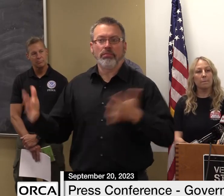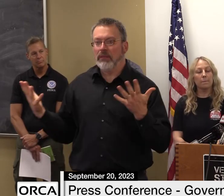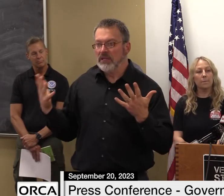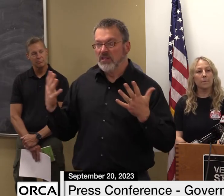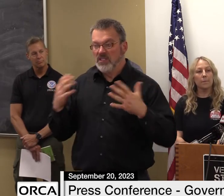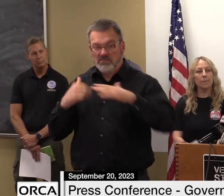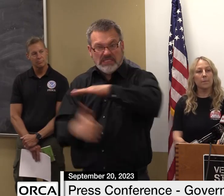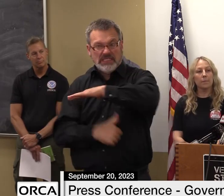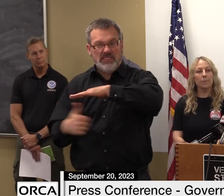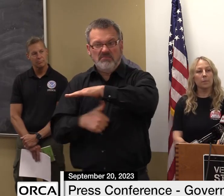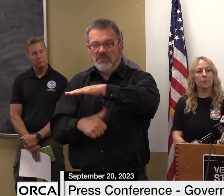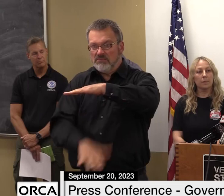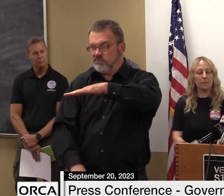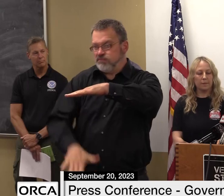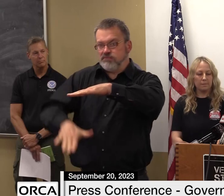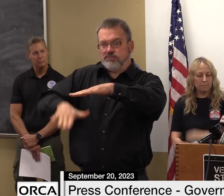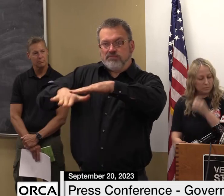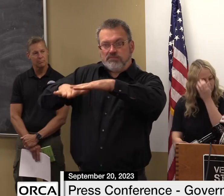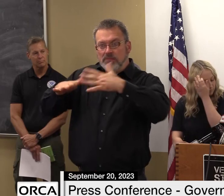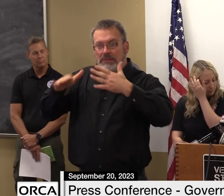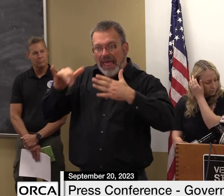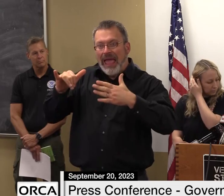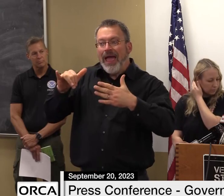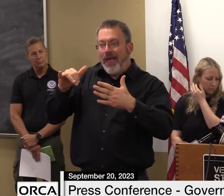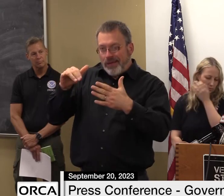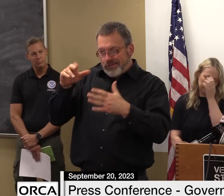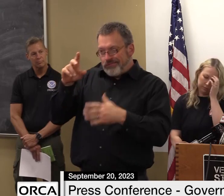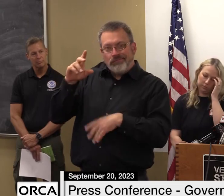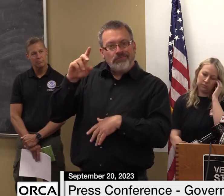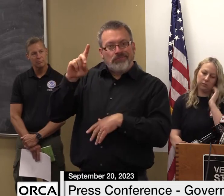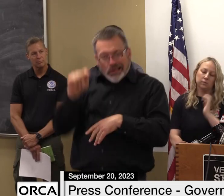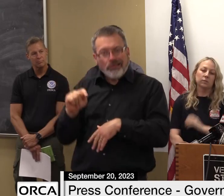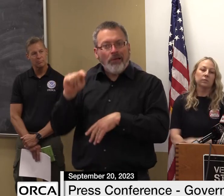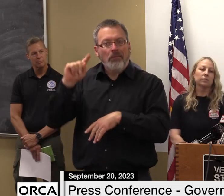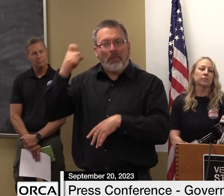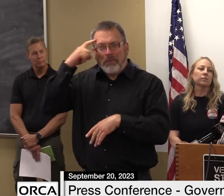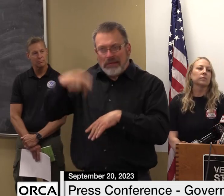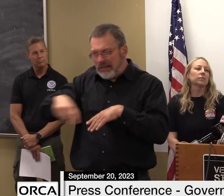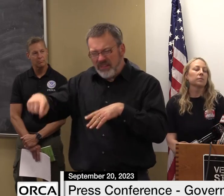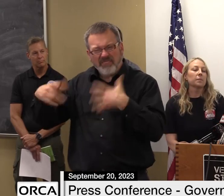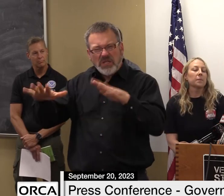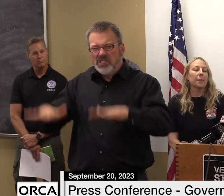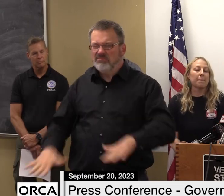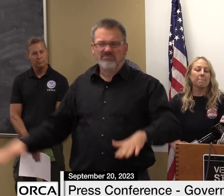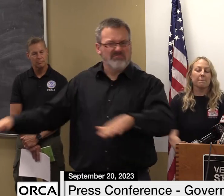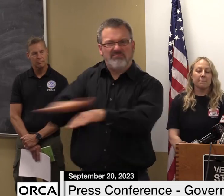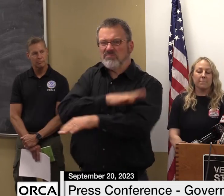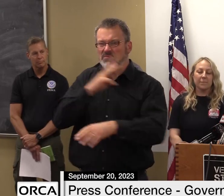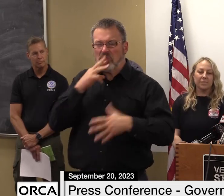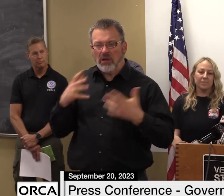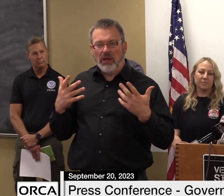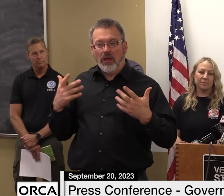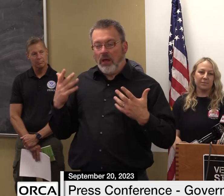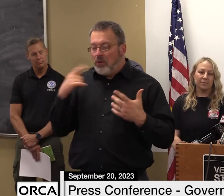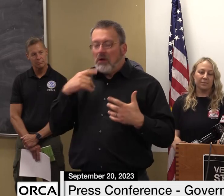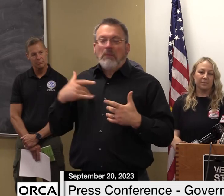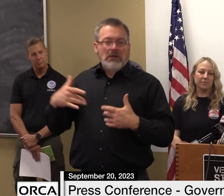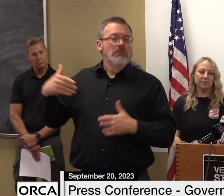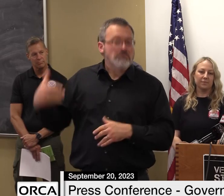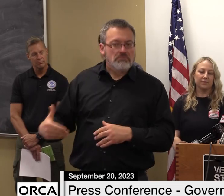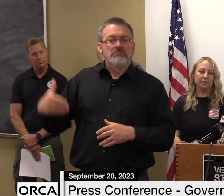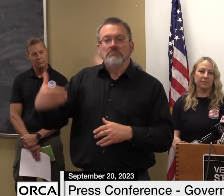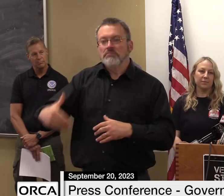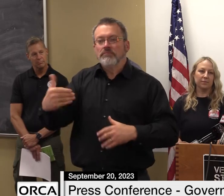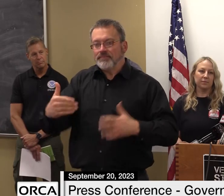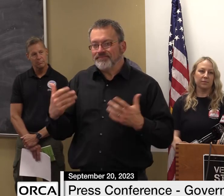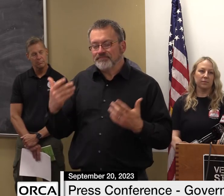Winooski River through downtown Montpelier. Water in the basement is a fact of life for us. We knew to watch the informal river gauge on the side